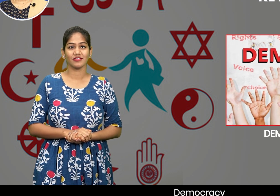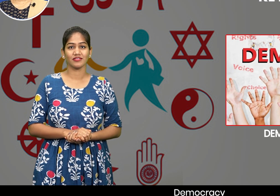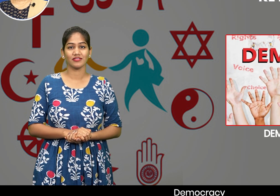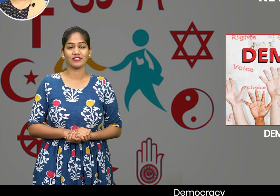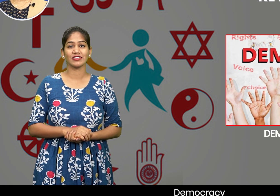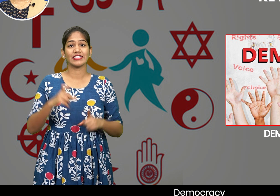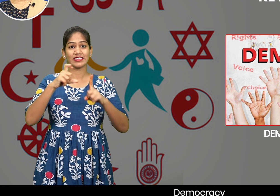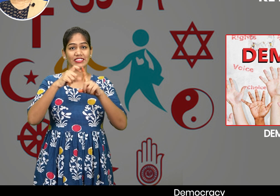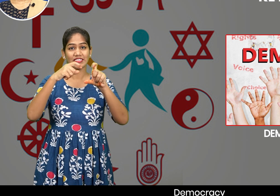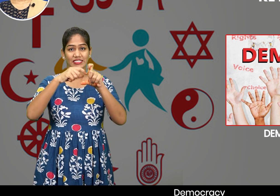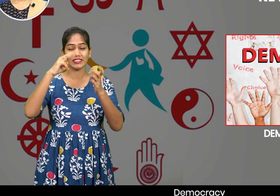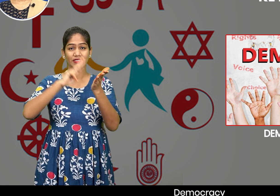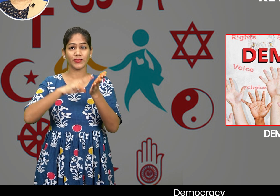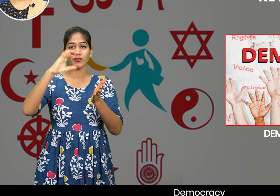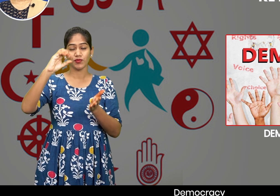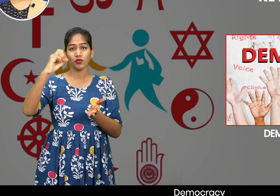Democracy,